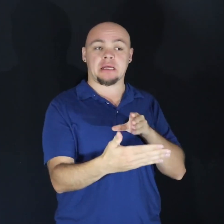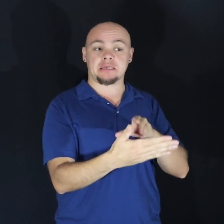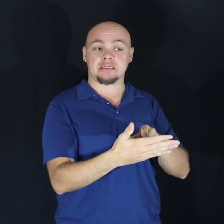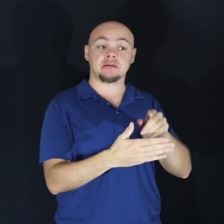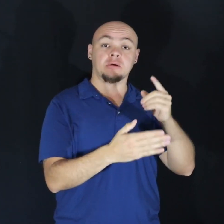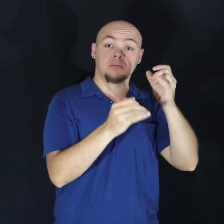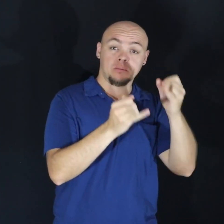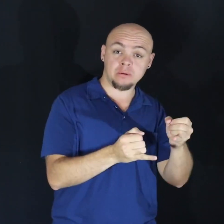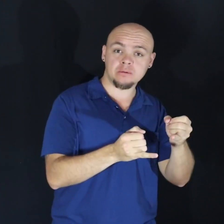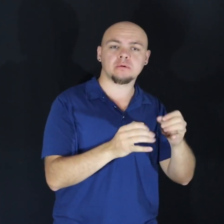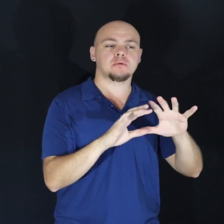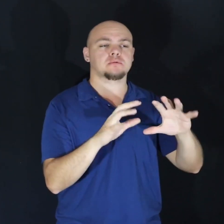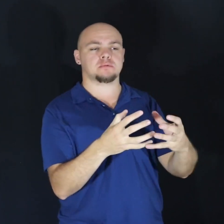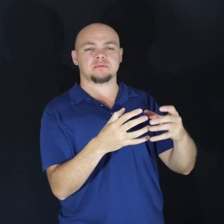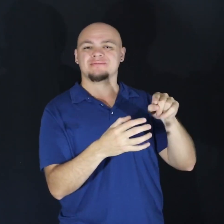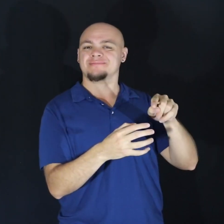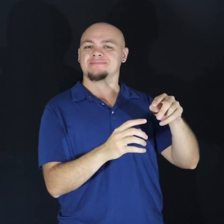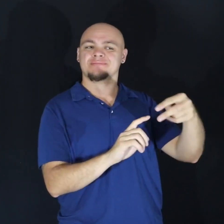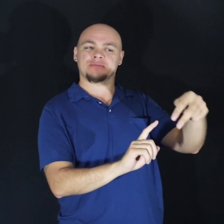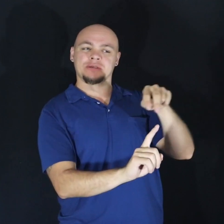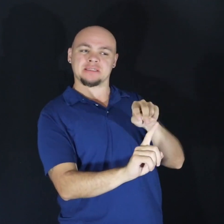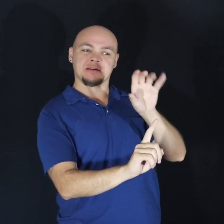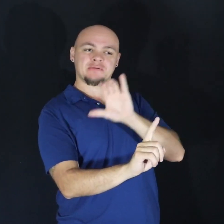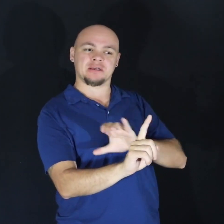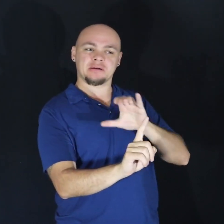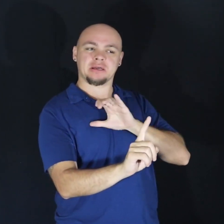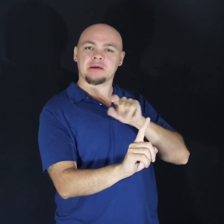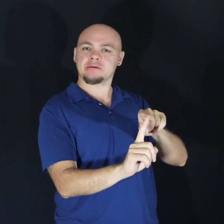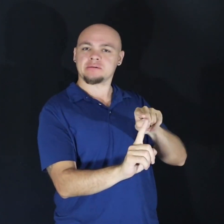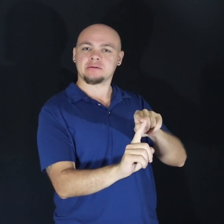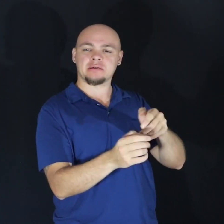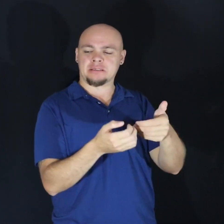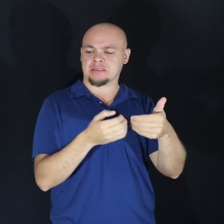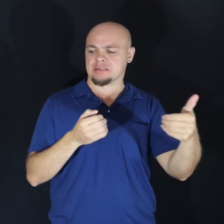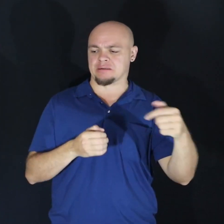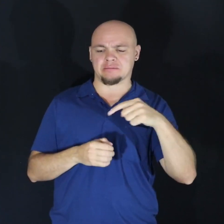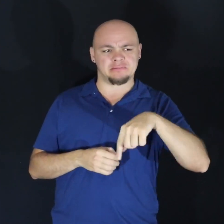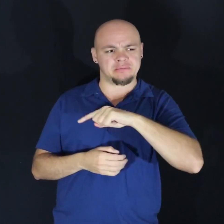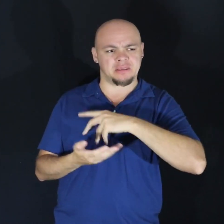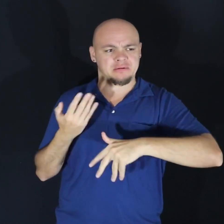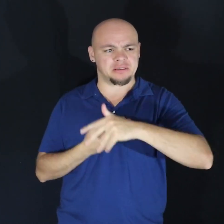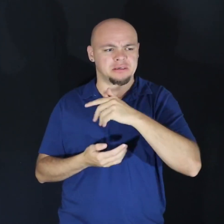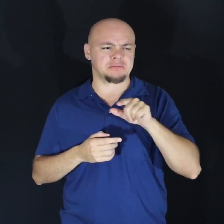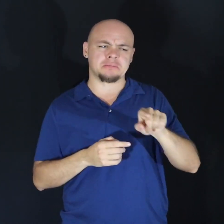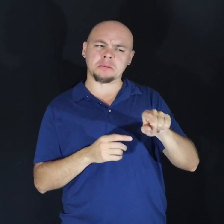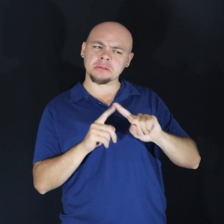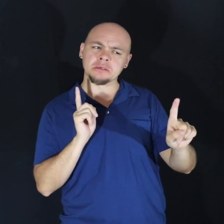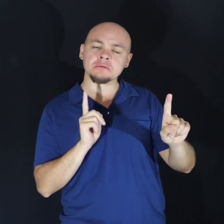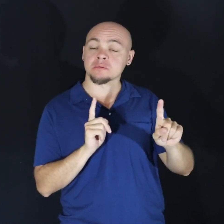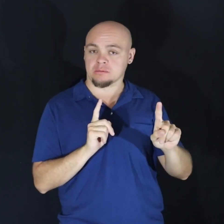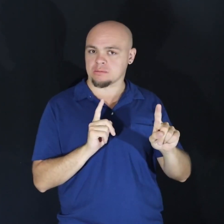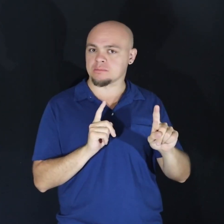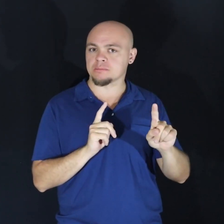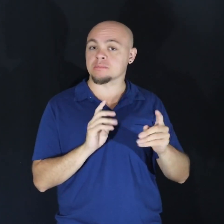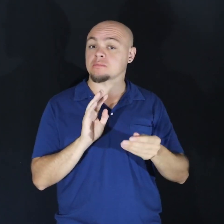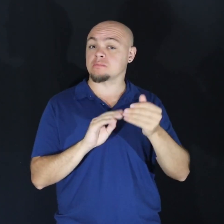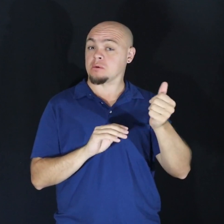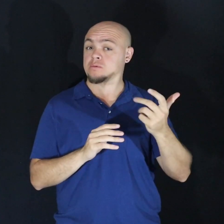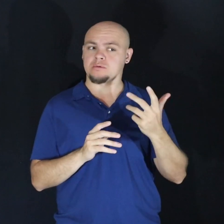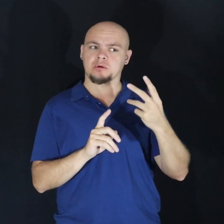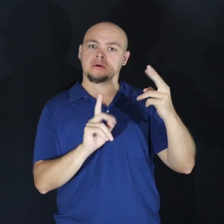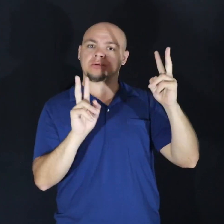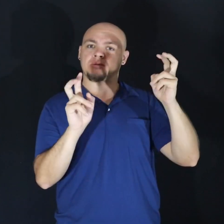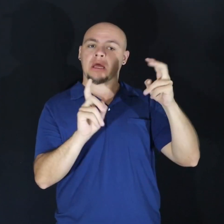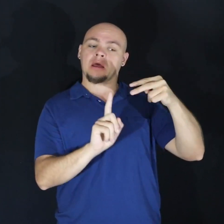group based on perceived characteristics that serve to distinguish them from other members of a society. Most of these